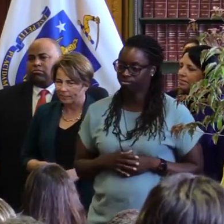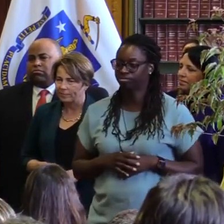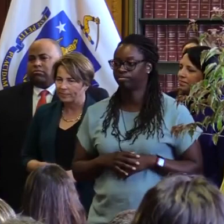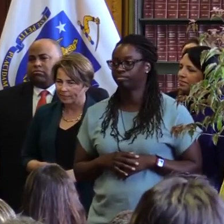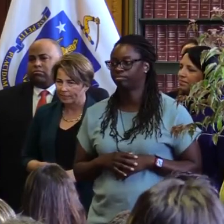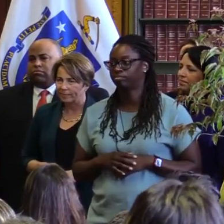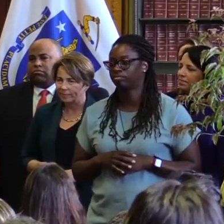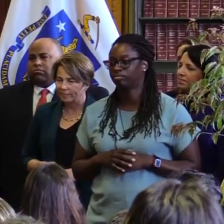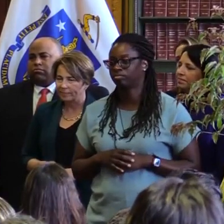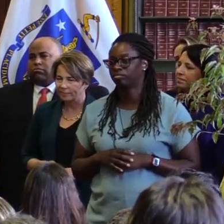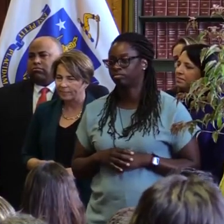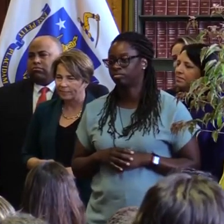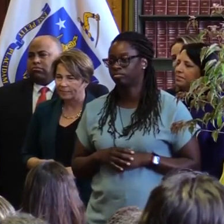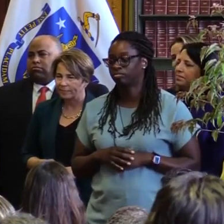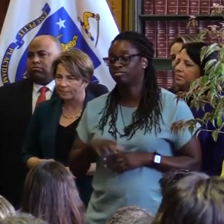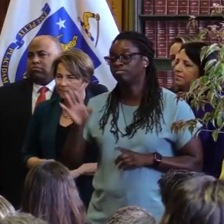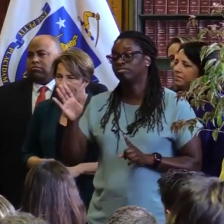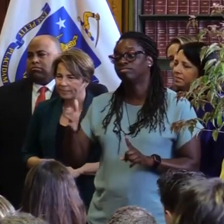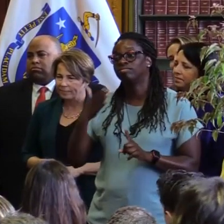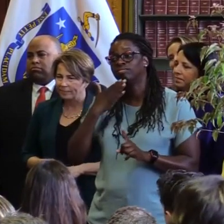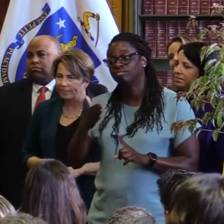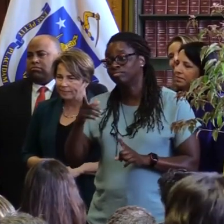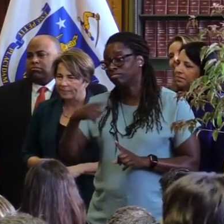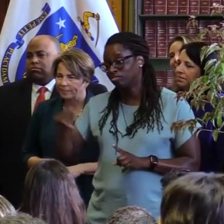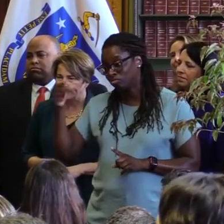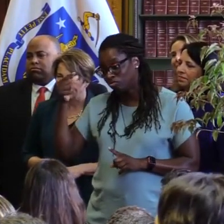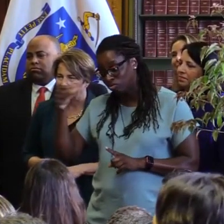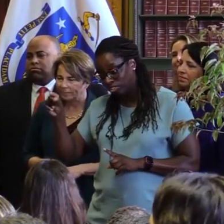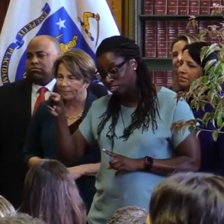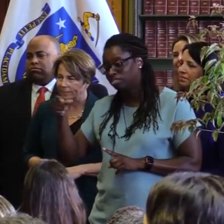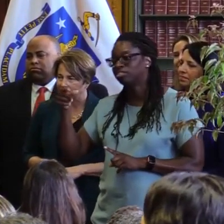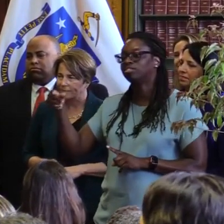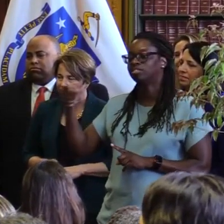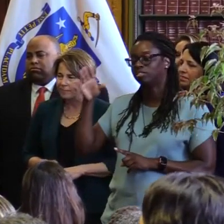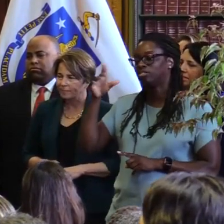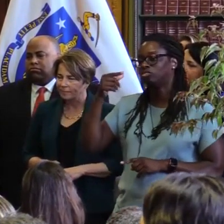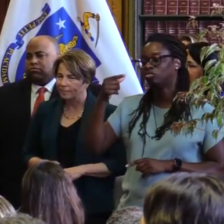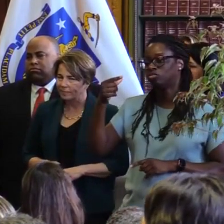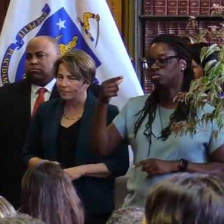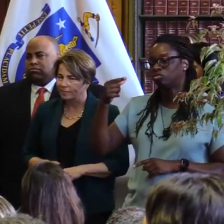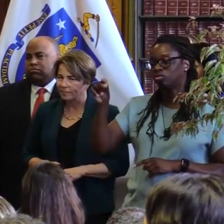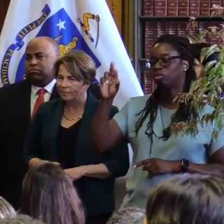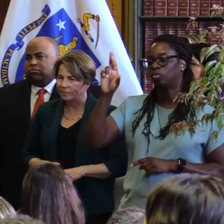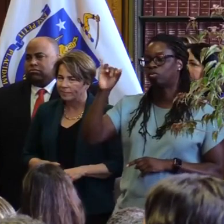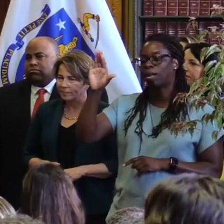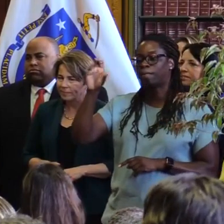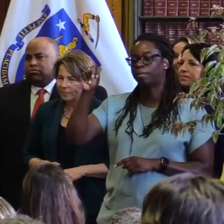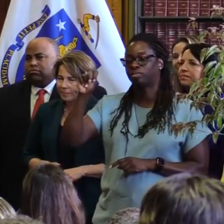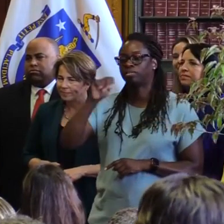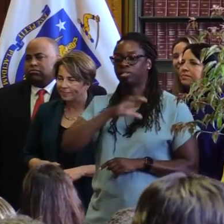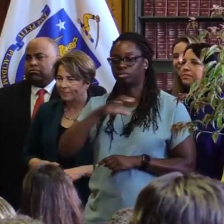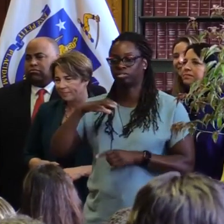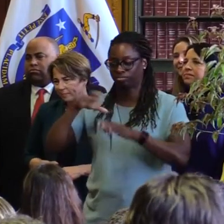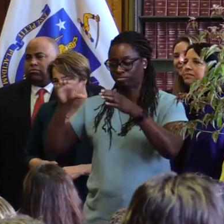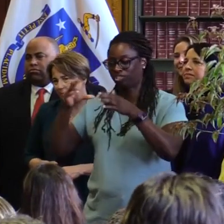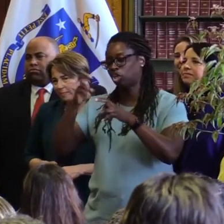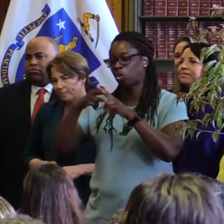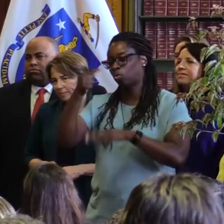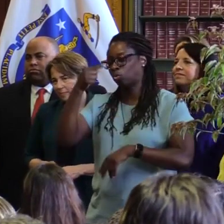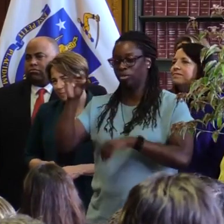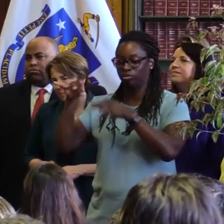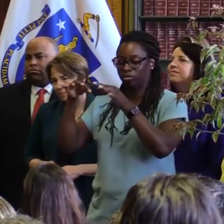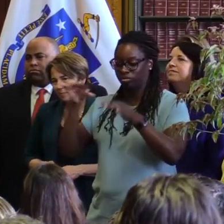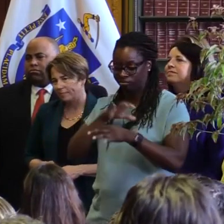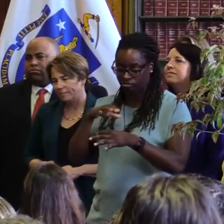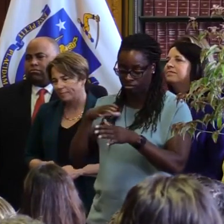Commission and Bank of America, as they were original partners with the City of Boston more than 2 years ago under the leadership